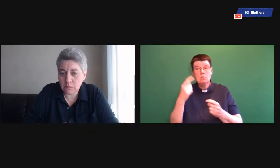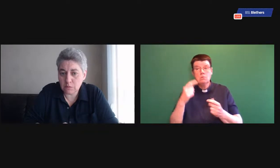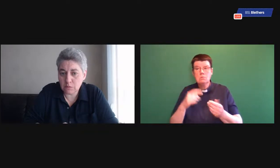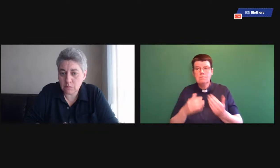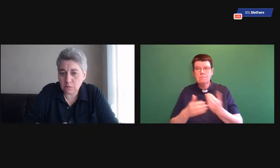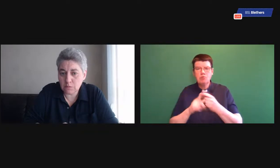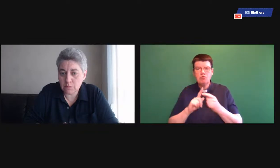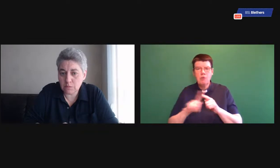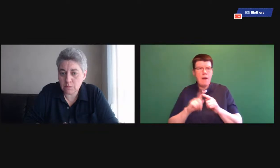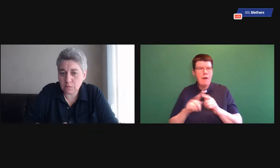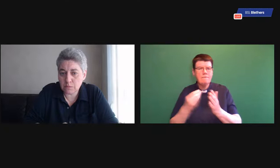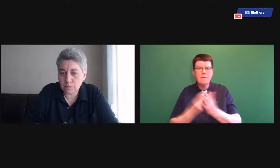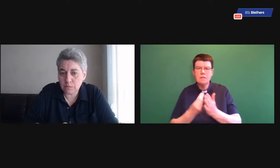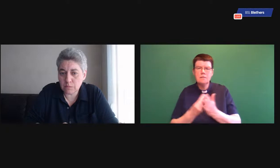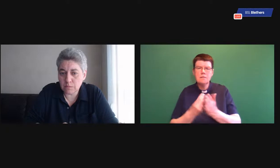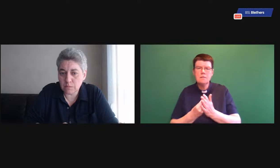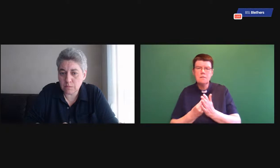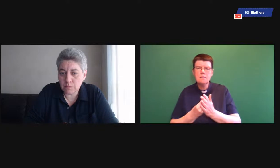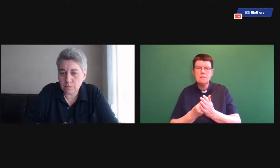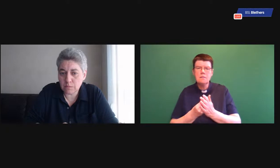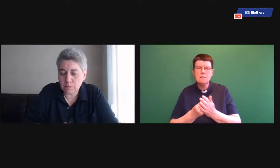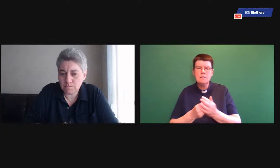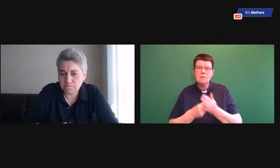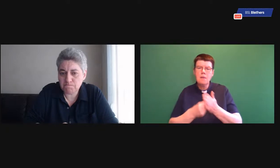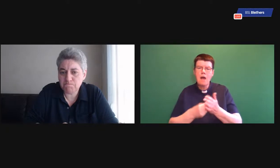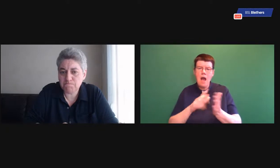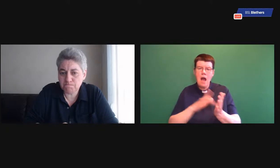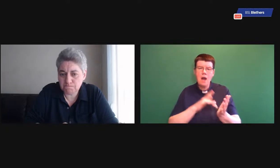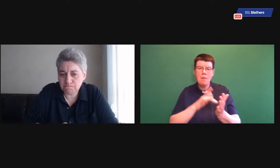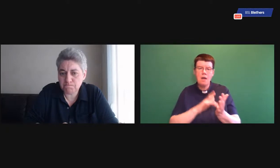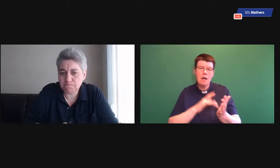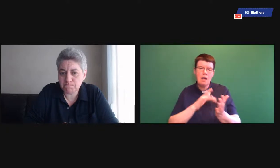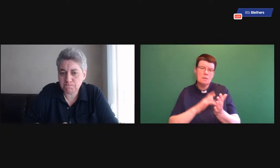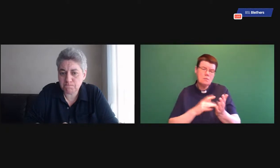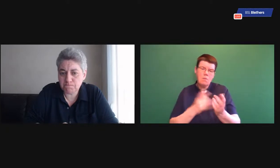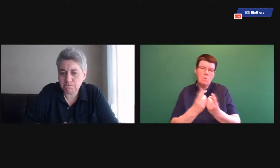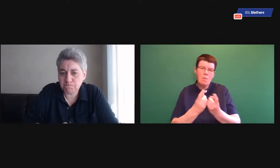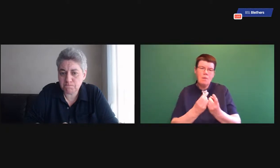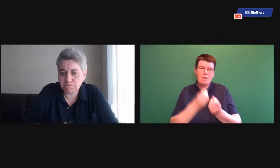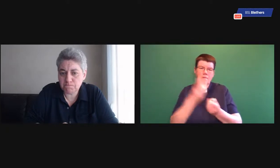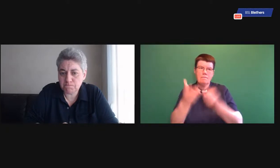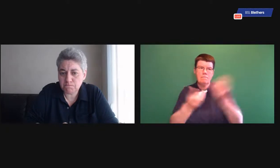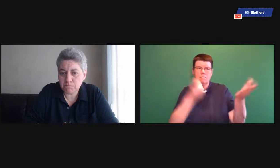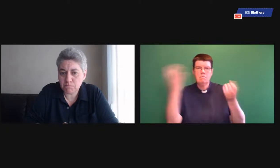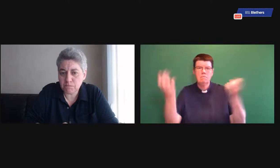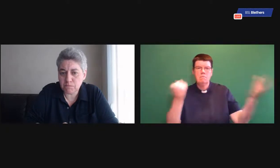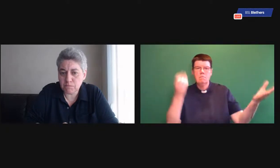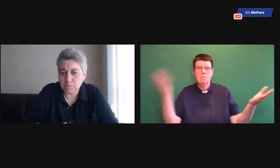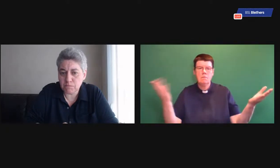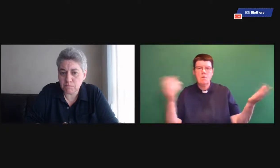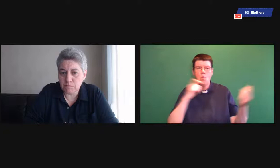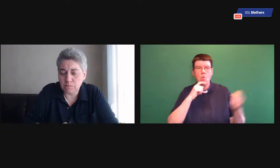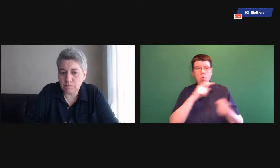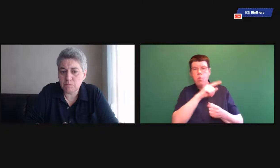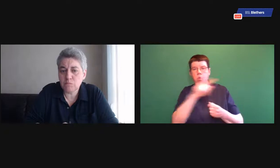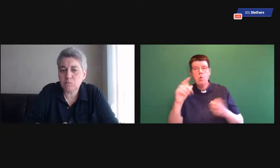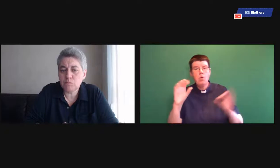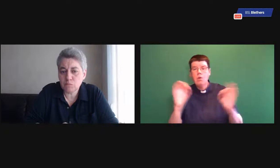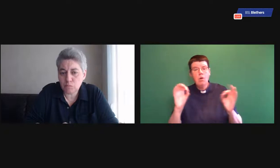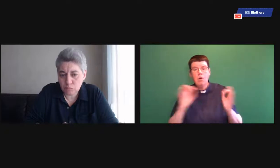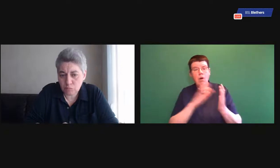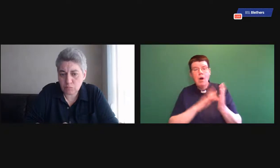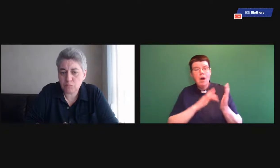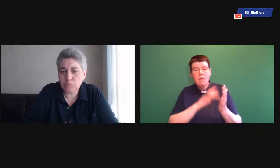paid me, to sort of try and look at, funding applications to try and